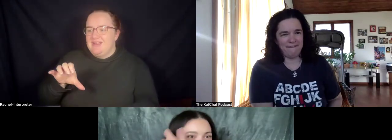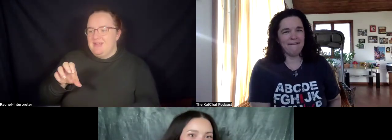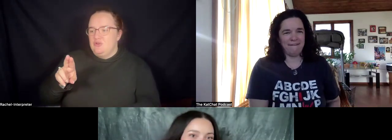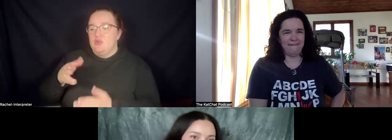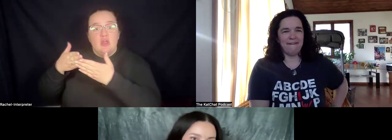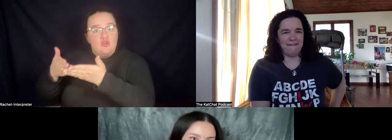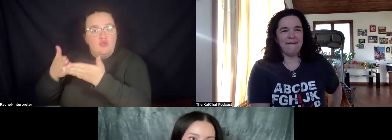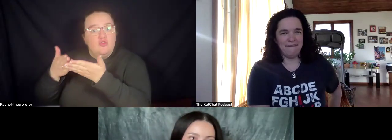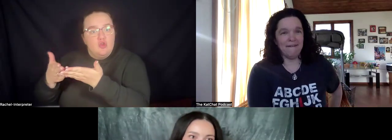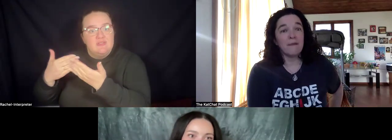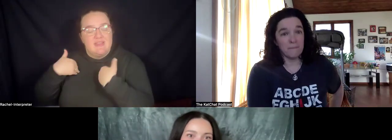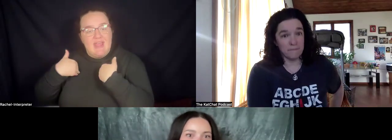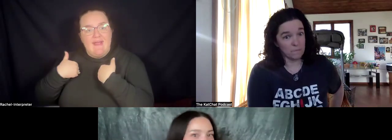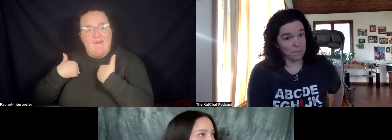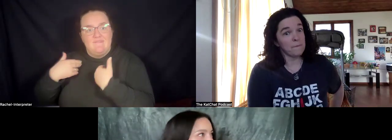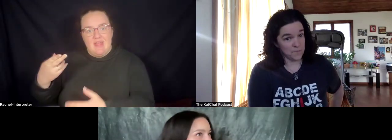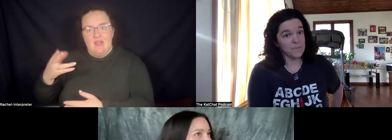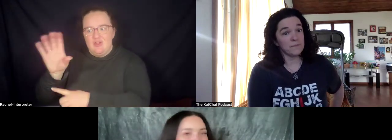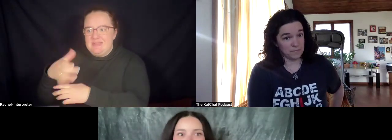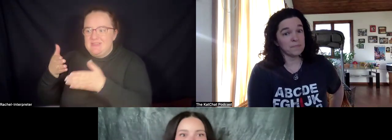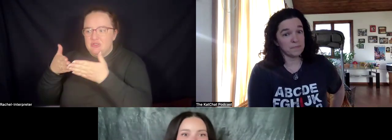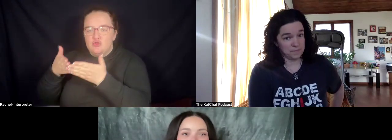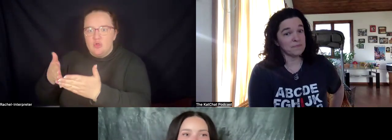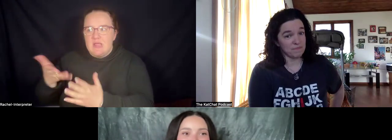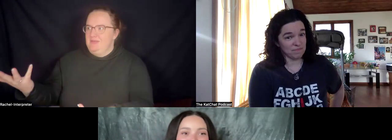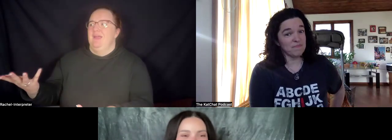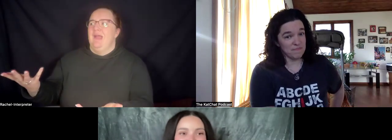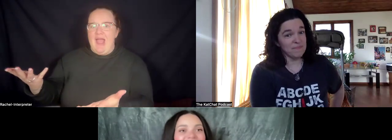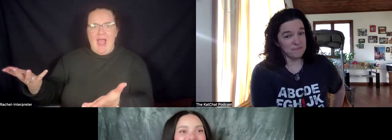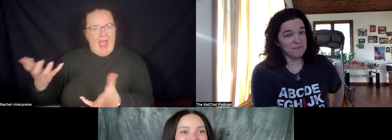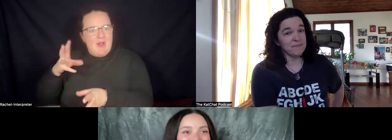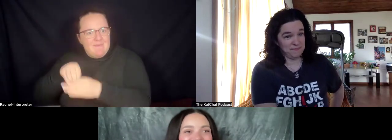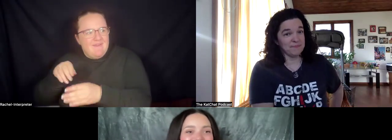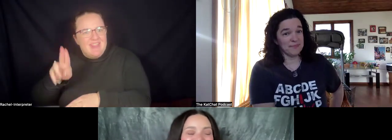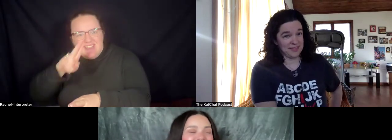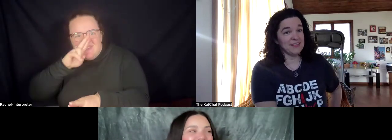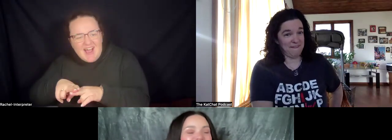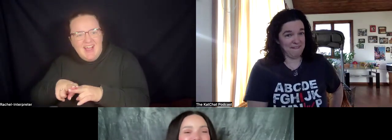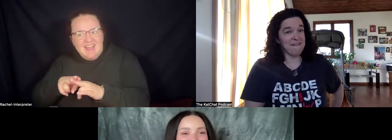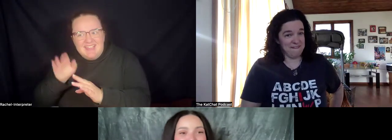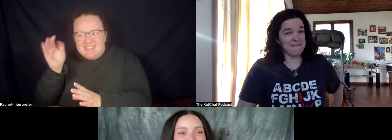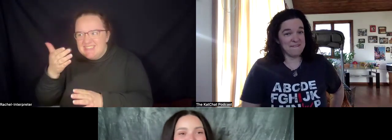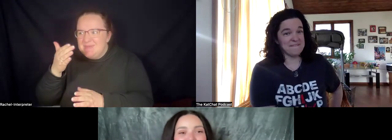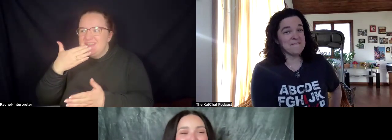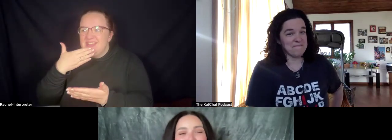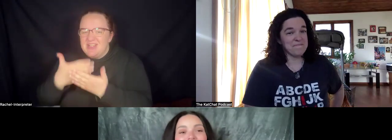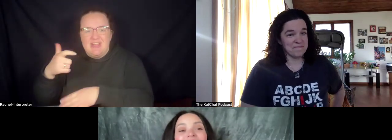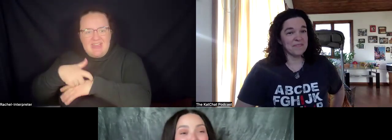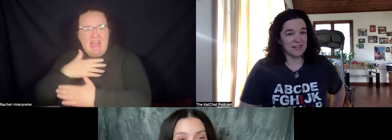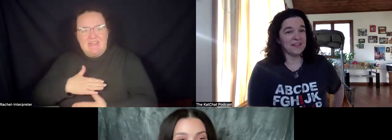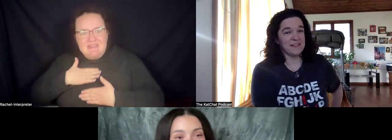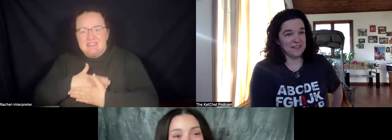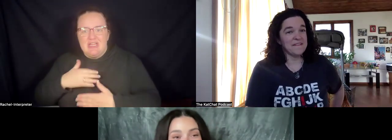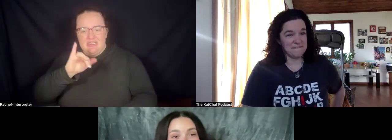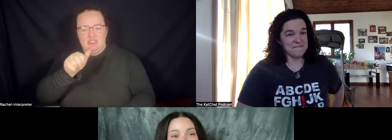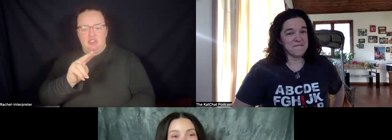were doing like the Hallmark Christmas cruise. That is so much fun. That looks like such a good time. And like Jonathan Bennett, he